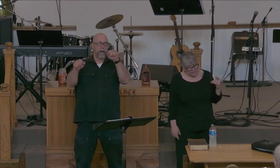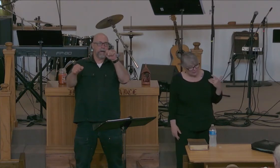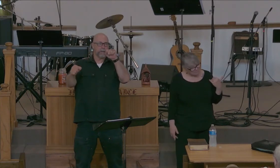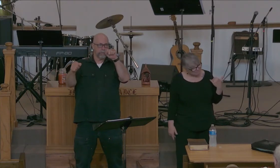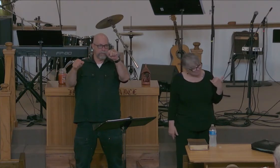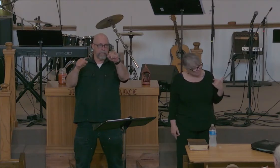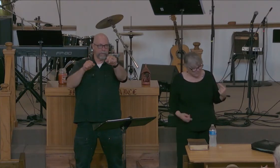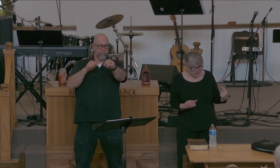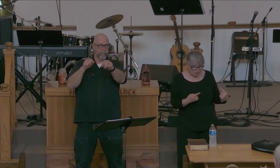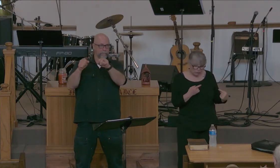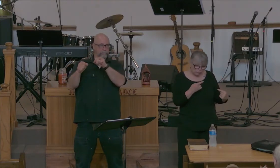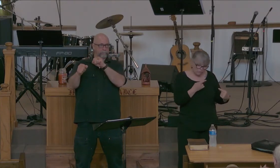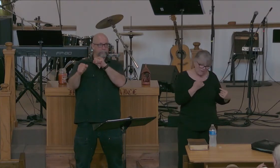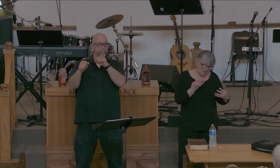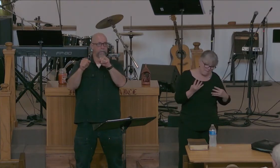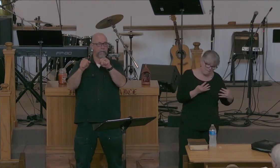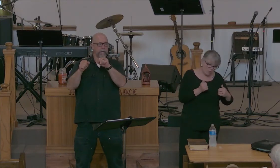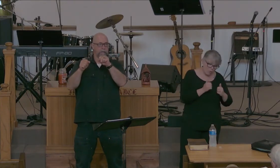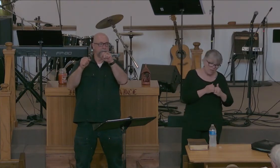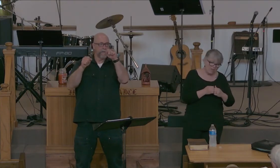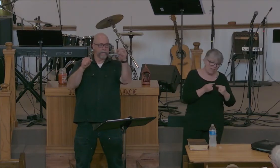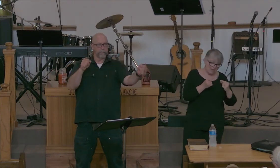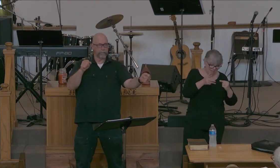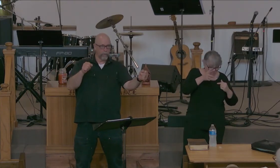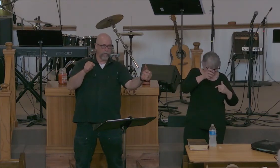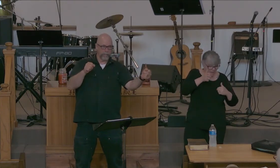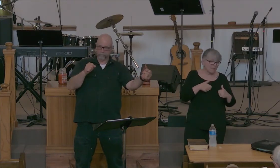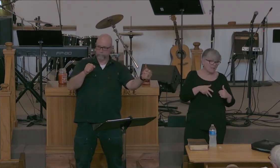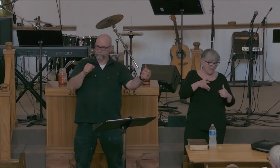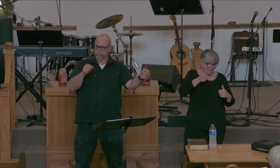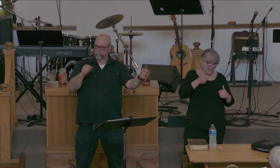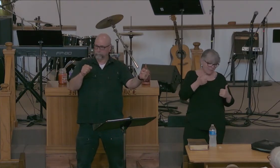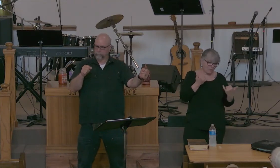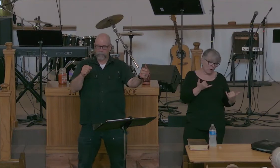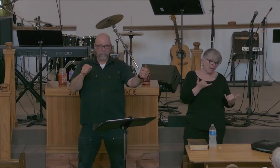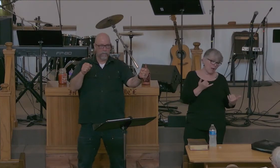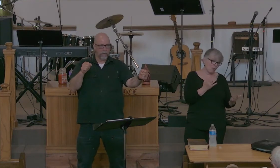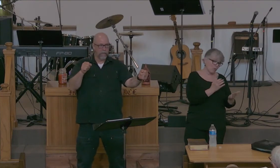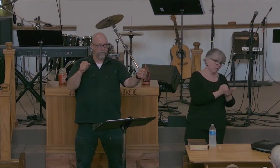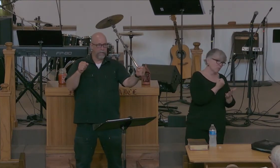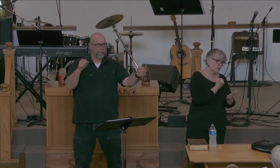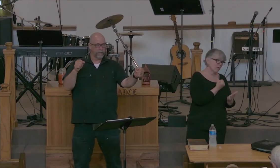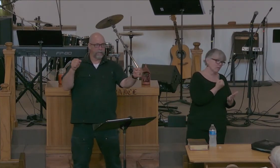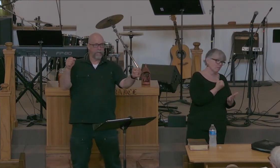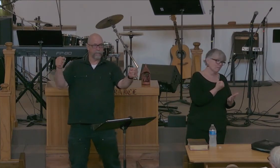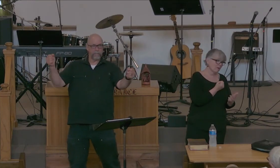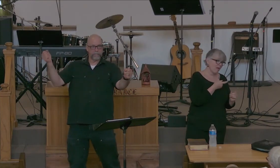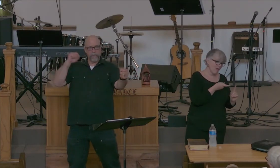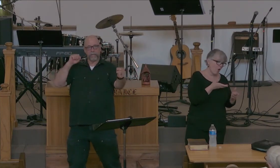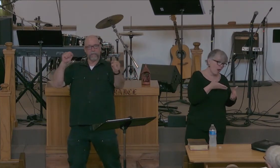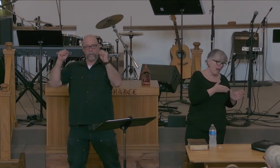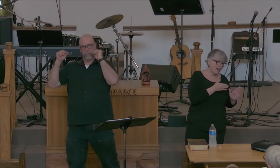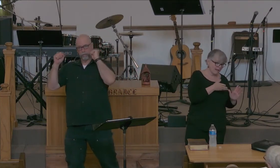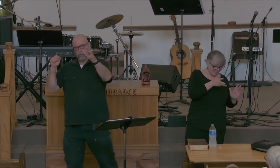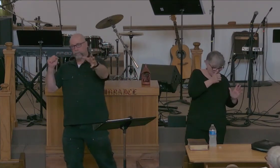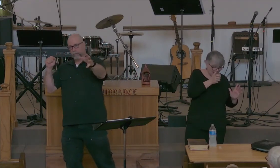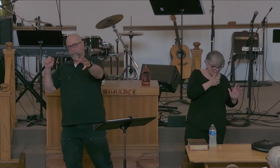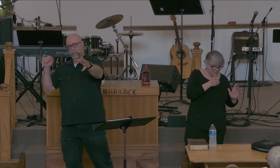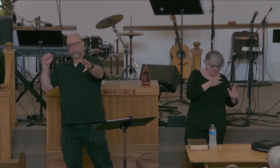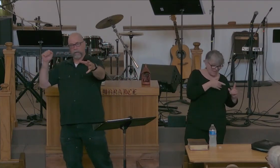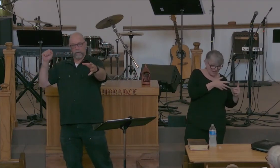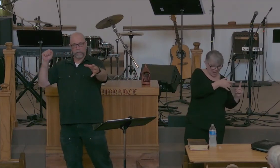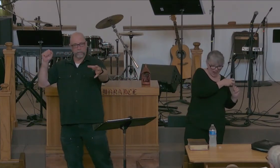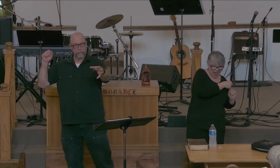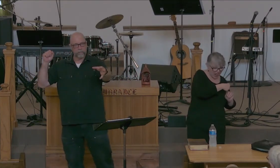They're in a battle with the enemy, and the enemy's winning. And they let the enemy take them and run with